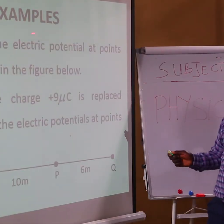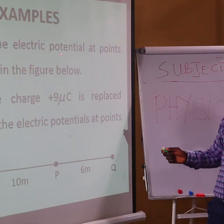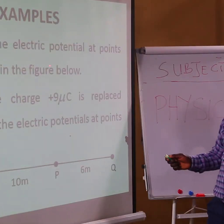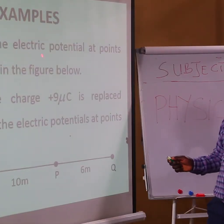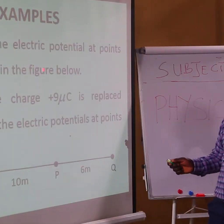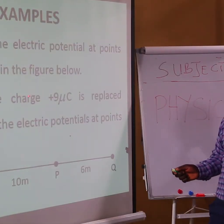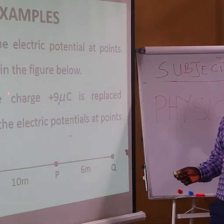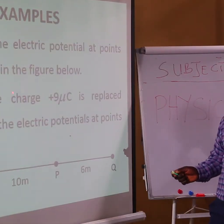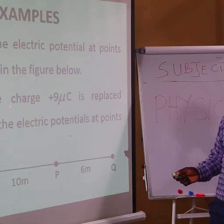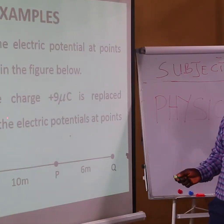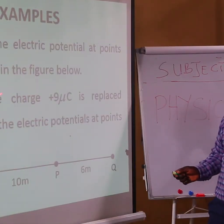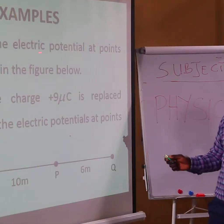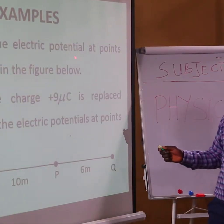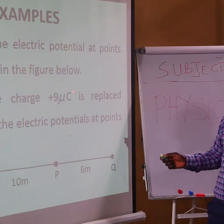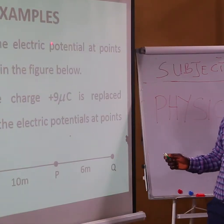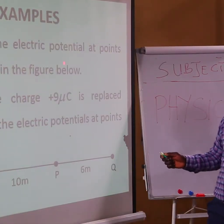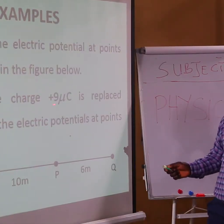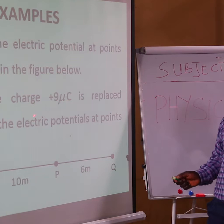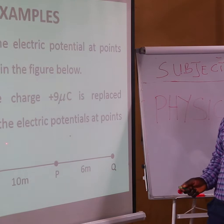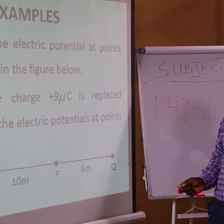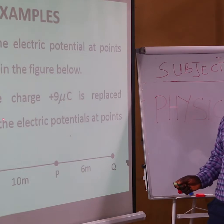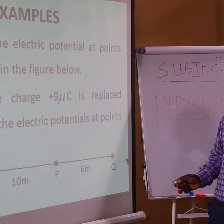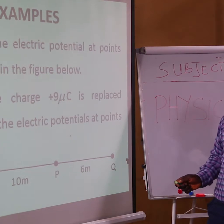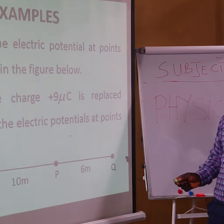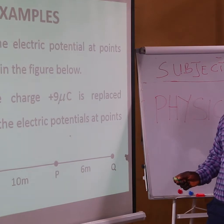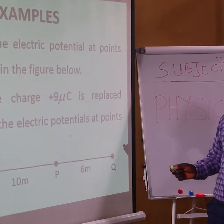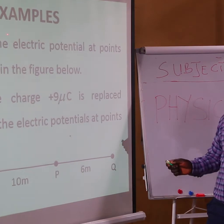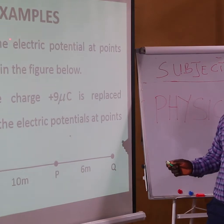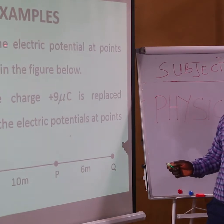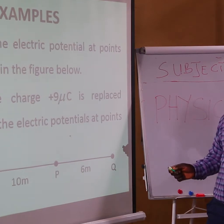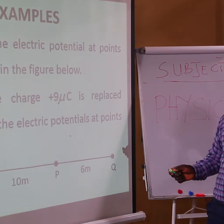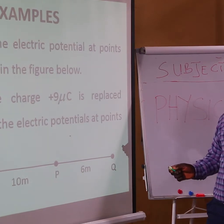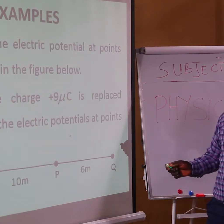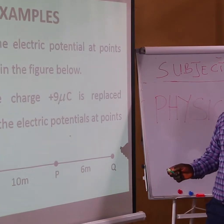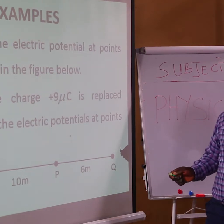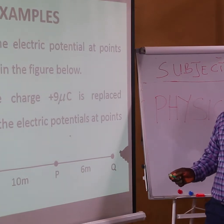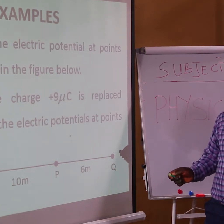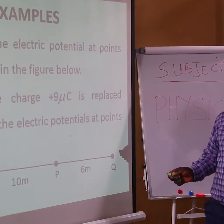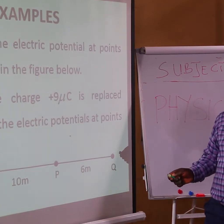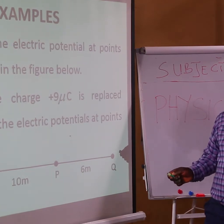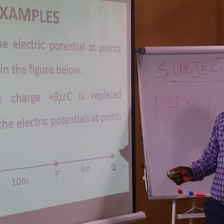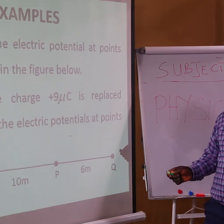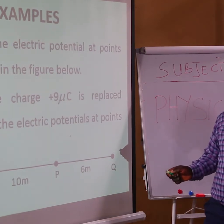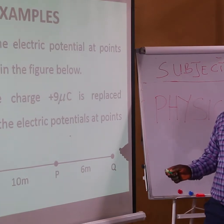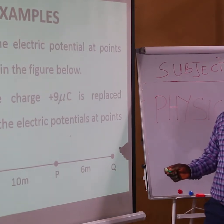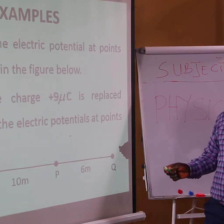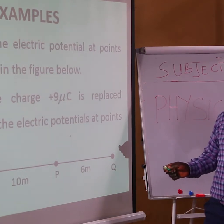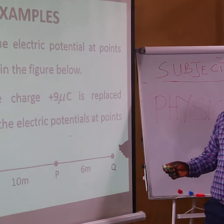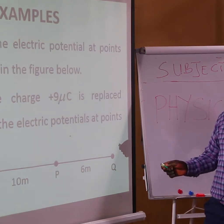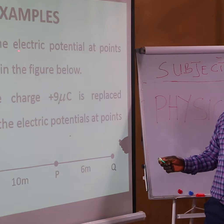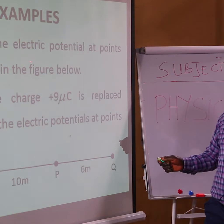examples. Let's see how we can apply these equations in solving problems. Example